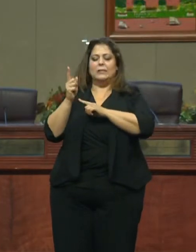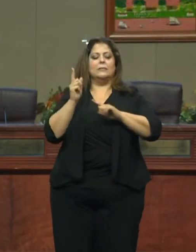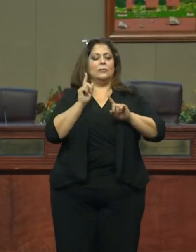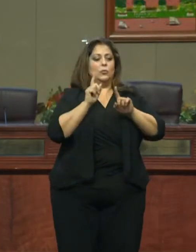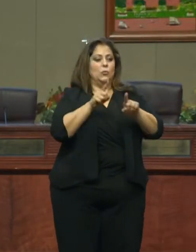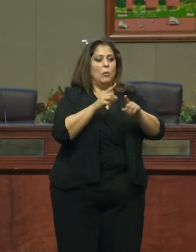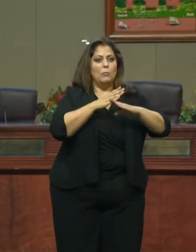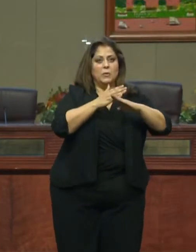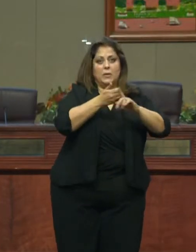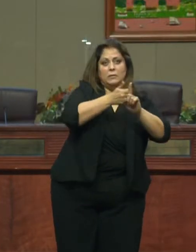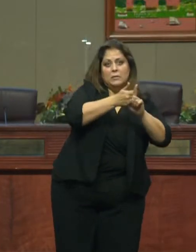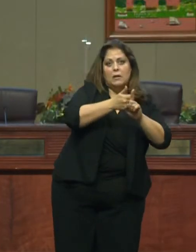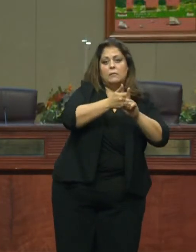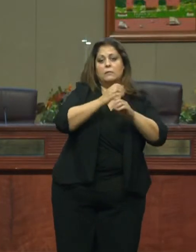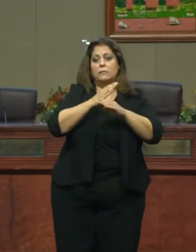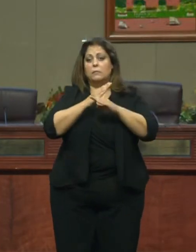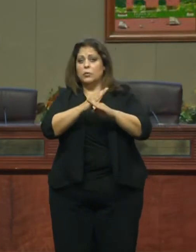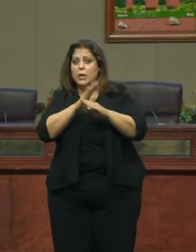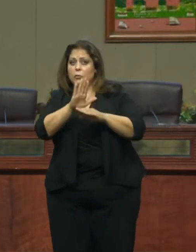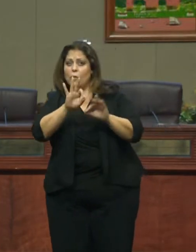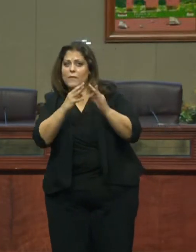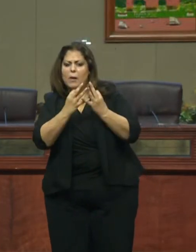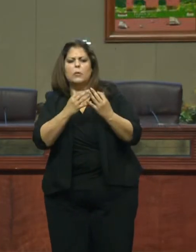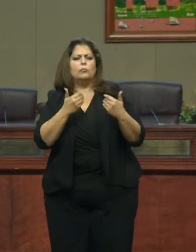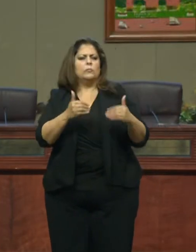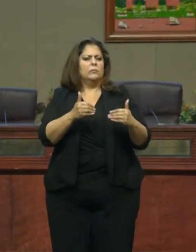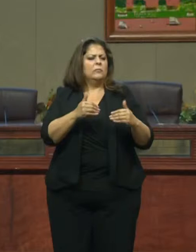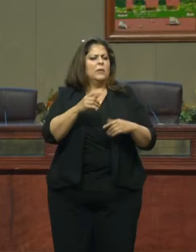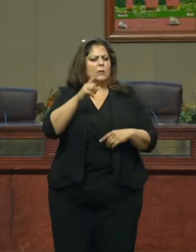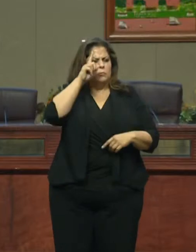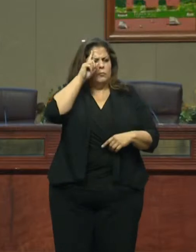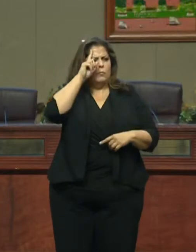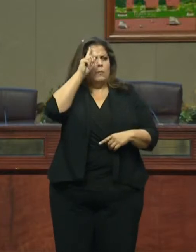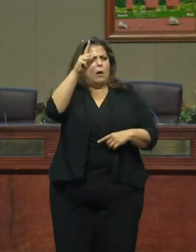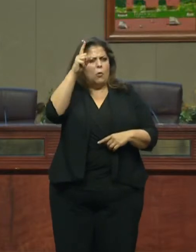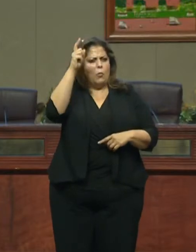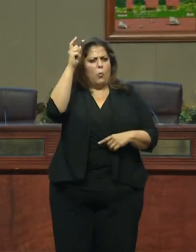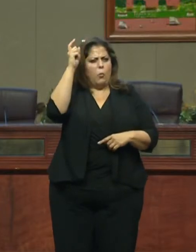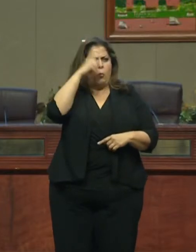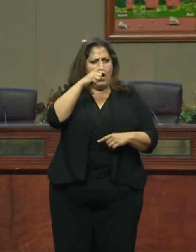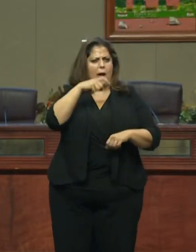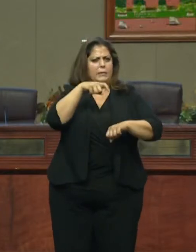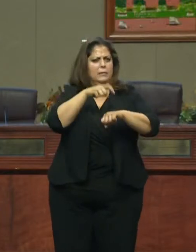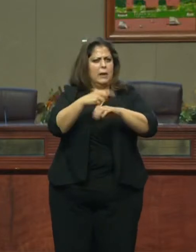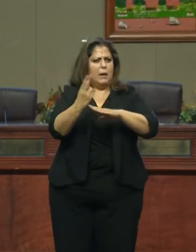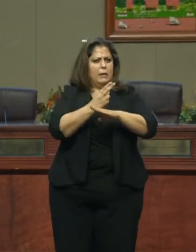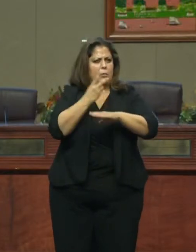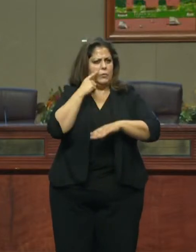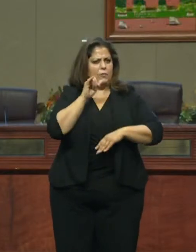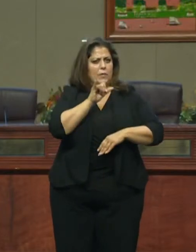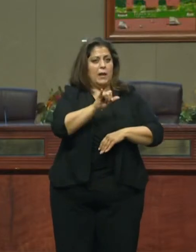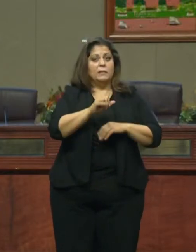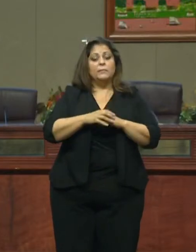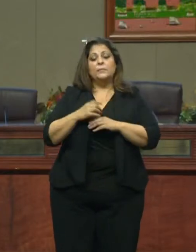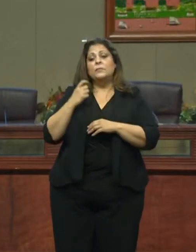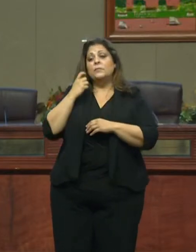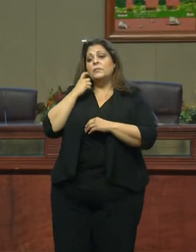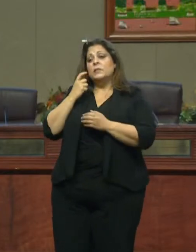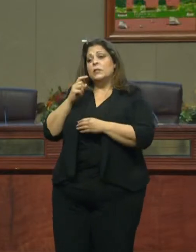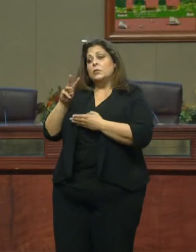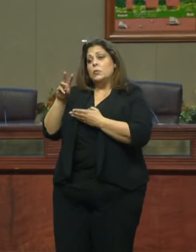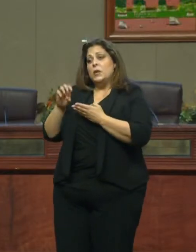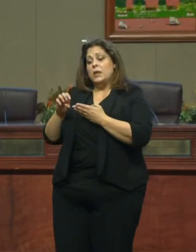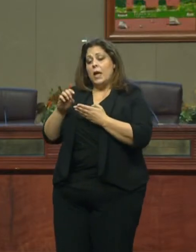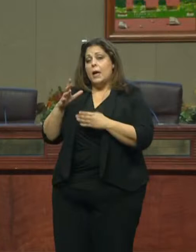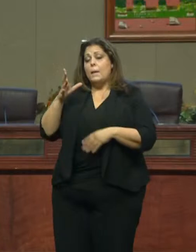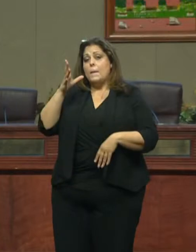very wise investment. I know this last weekend was Mother's Day, and it was certainly a little bit better than it